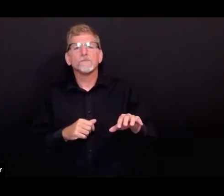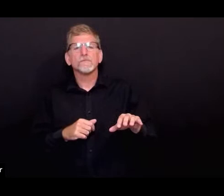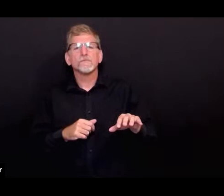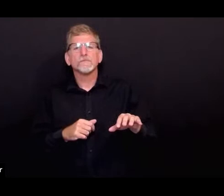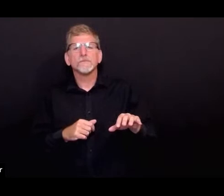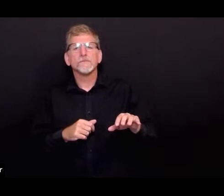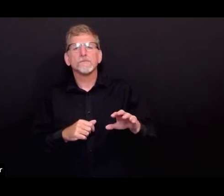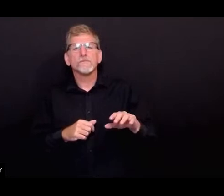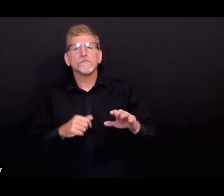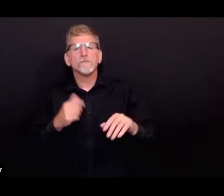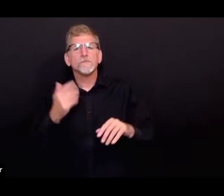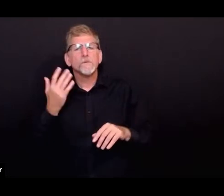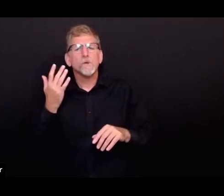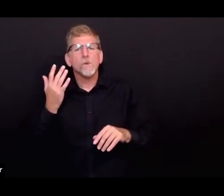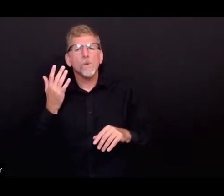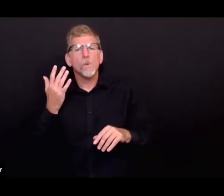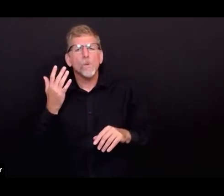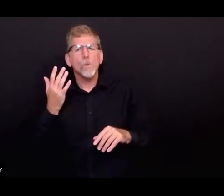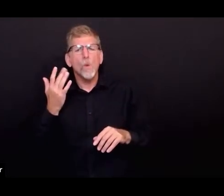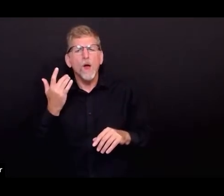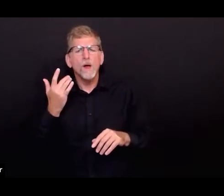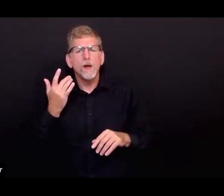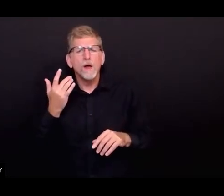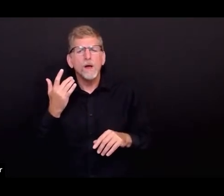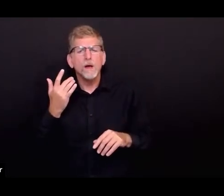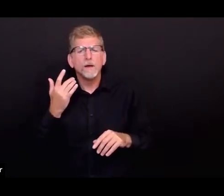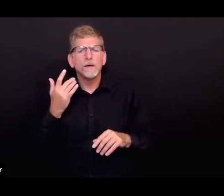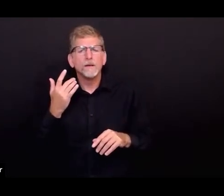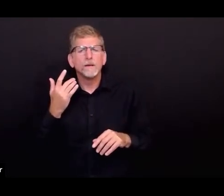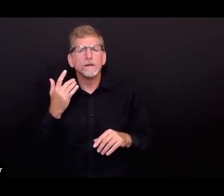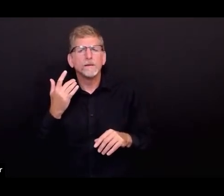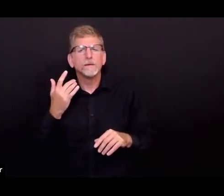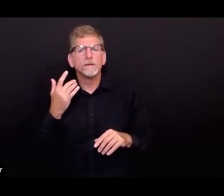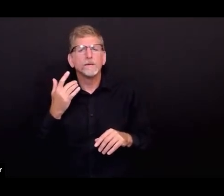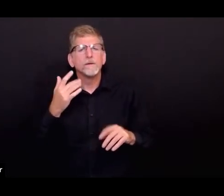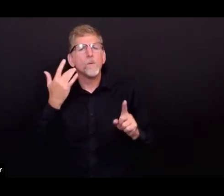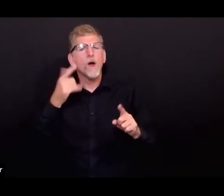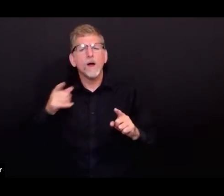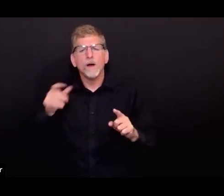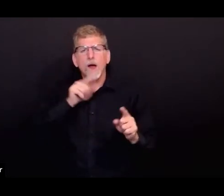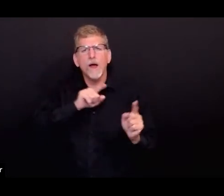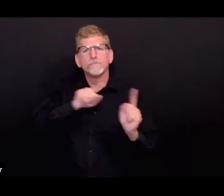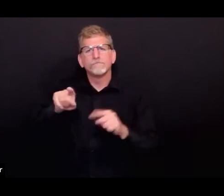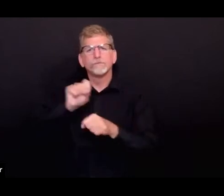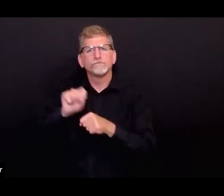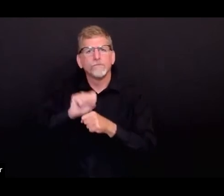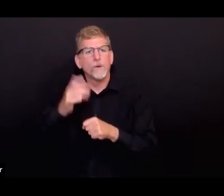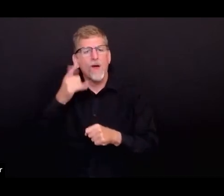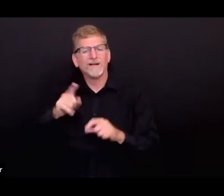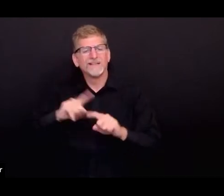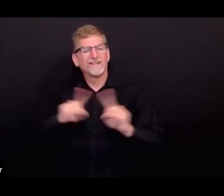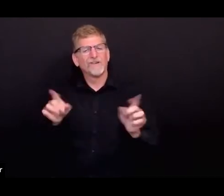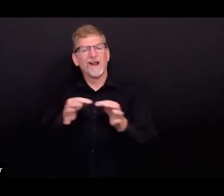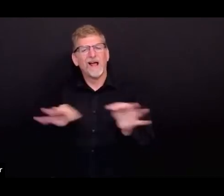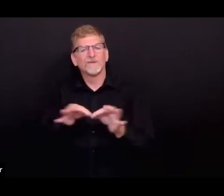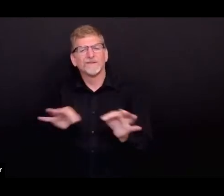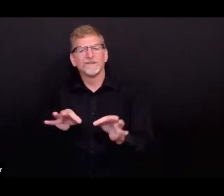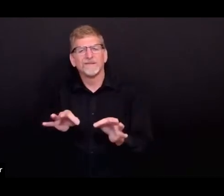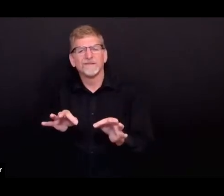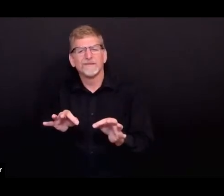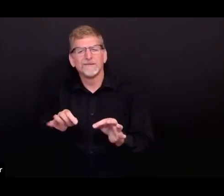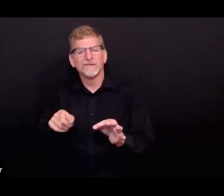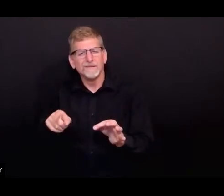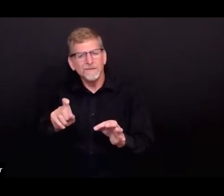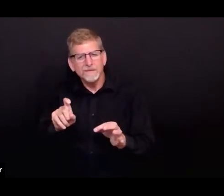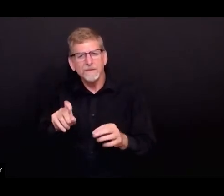Mohammed, this is Chris Ersman, and I'll just mention that we have a number of Somali staff who are part of our teams that are doing the